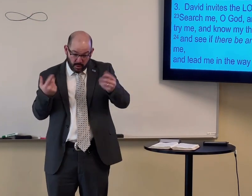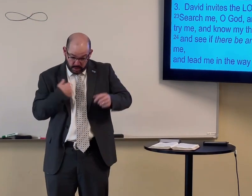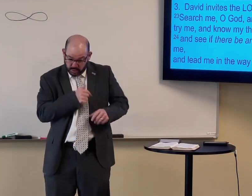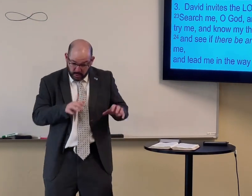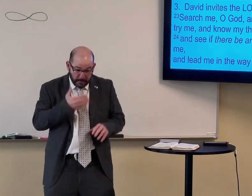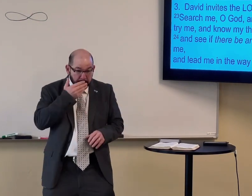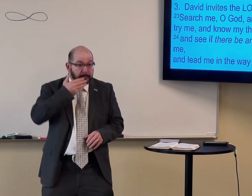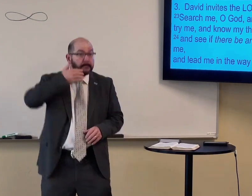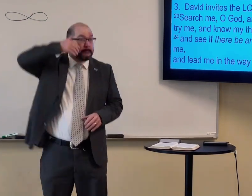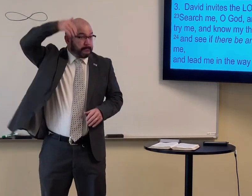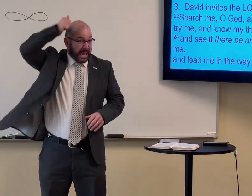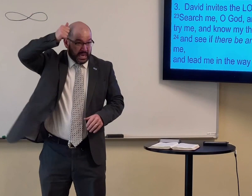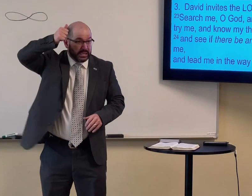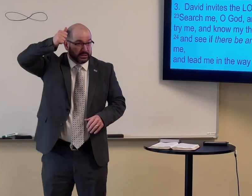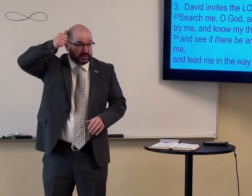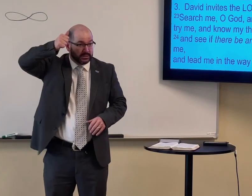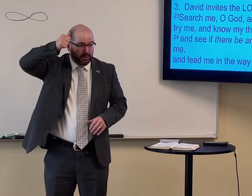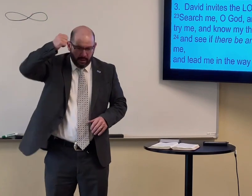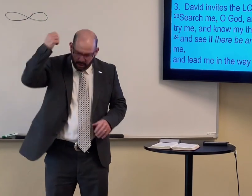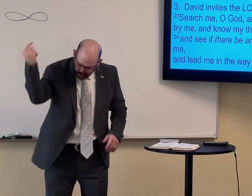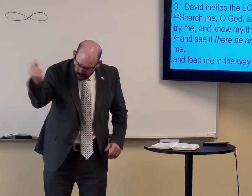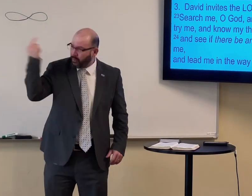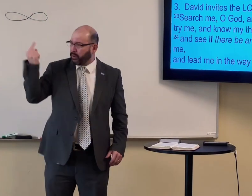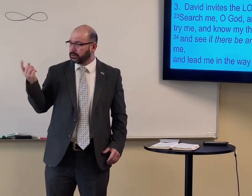God wants us to do our best, always.